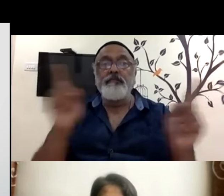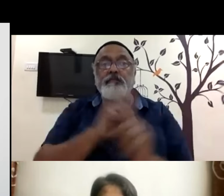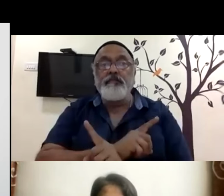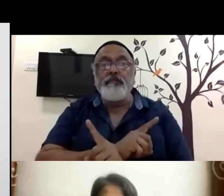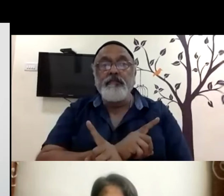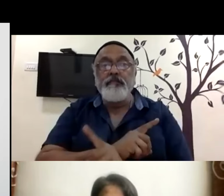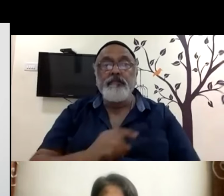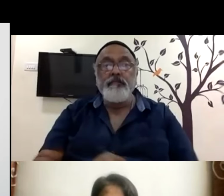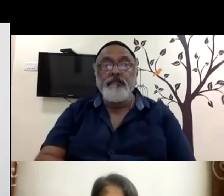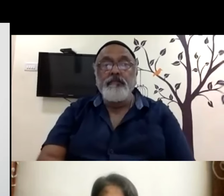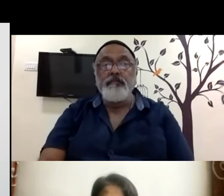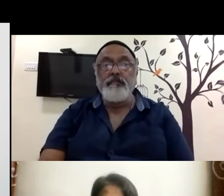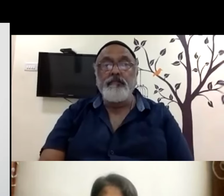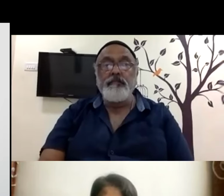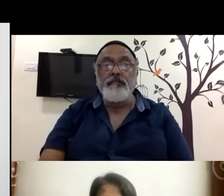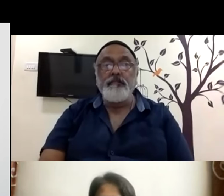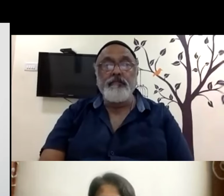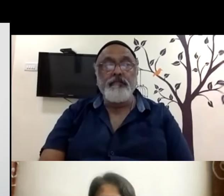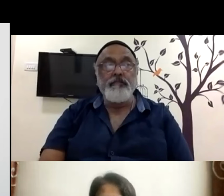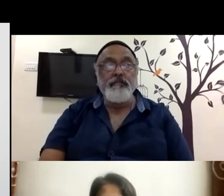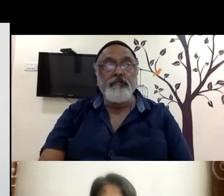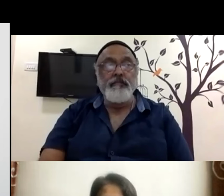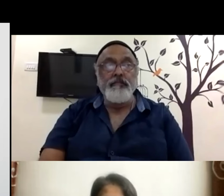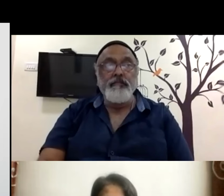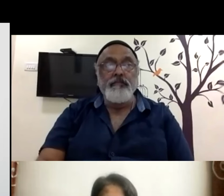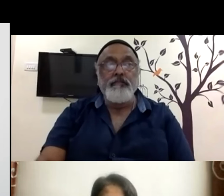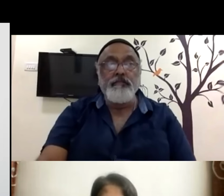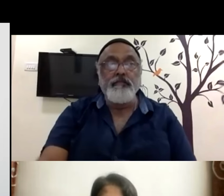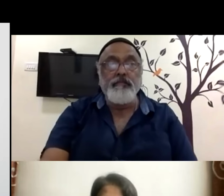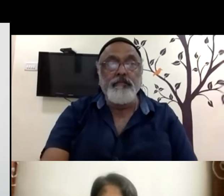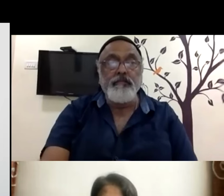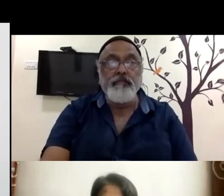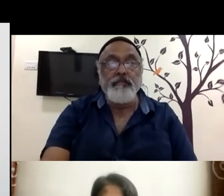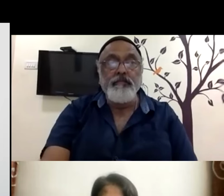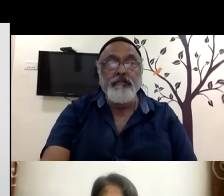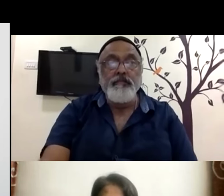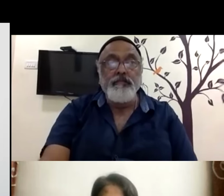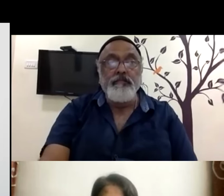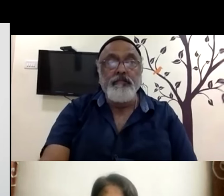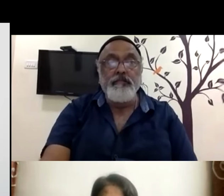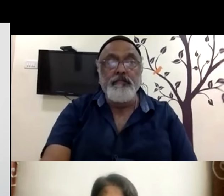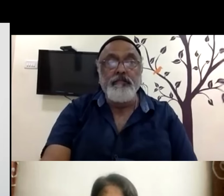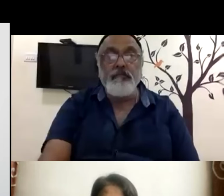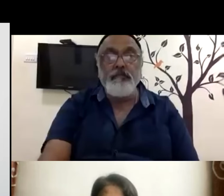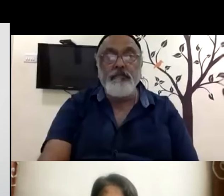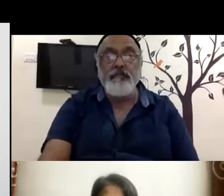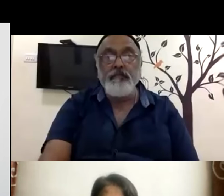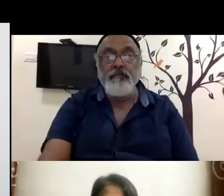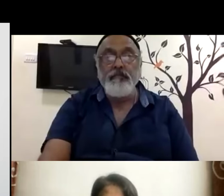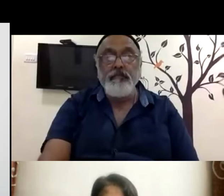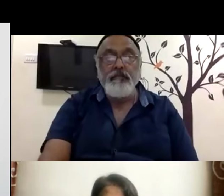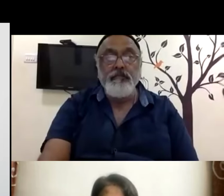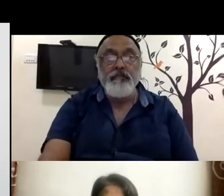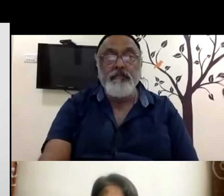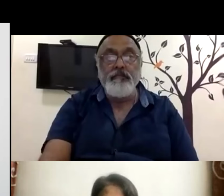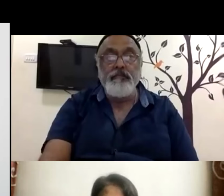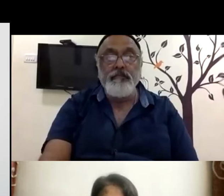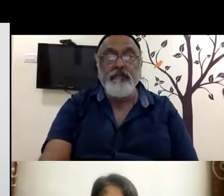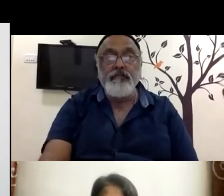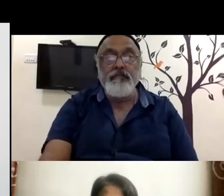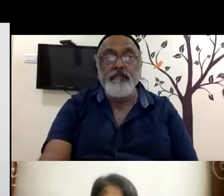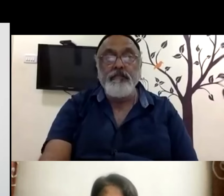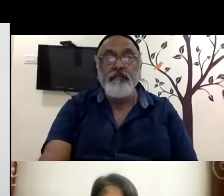So the next is based on the level of control that the researcher has on the variables that he or she is studying. For